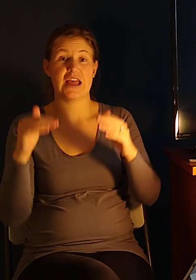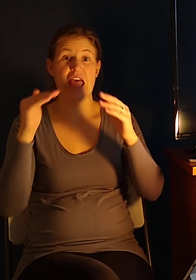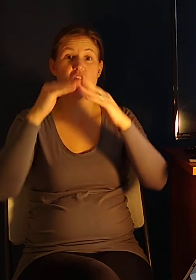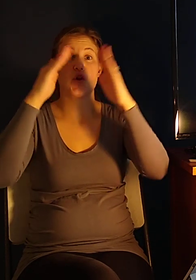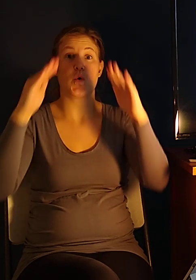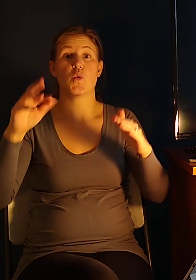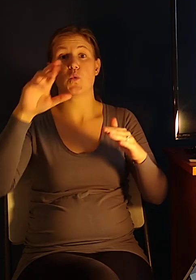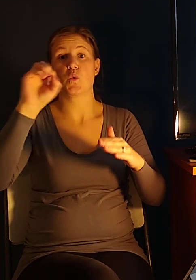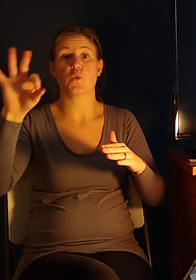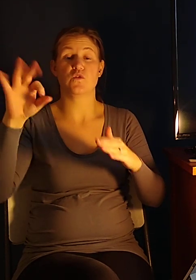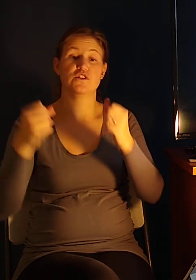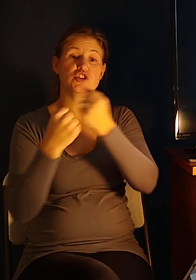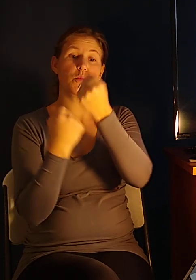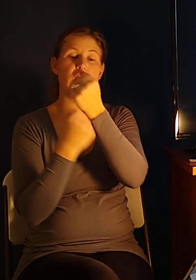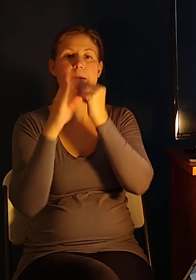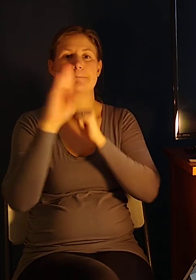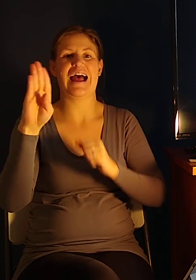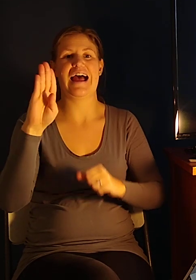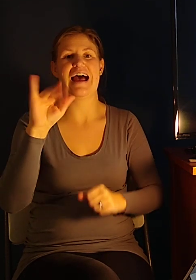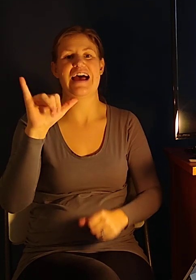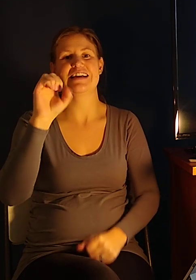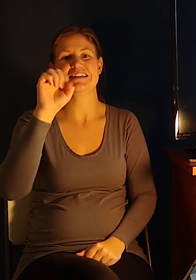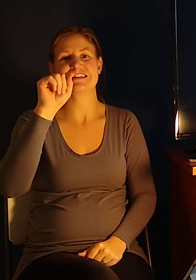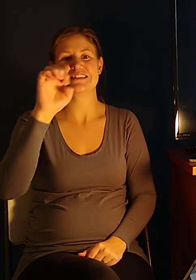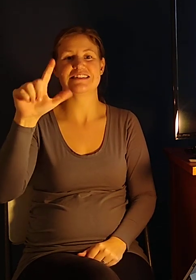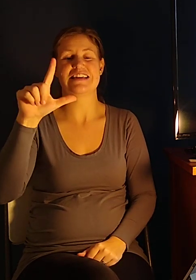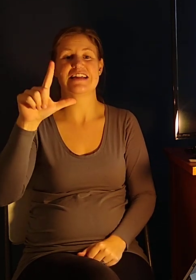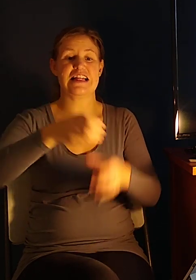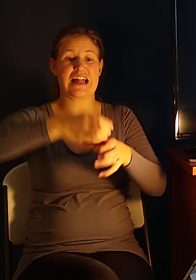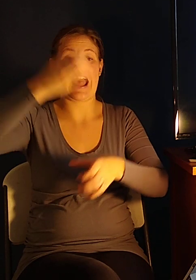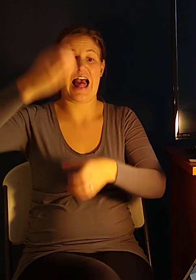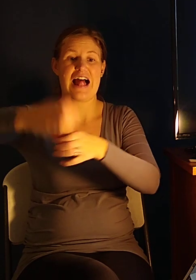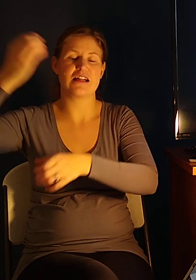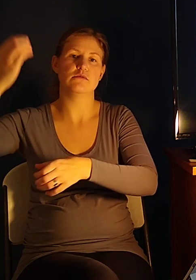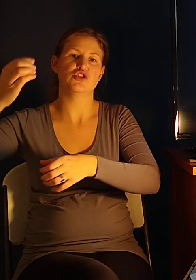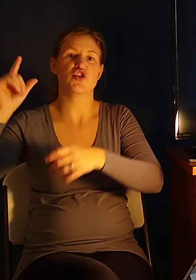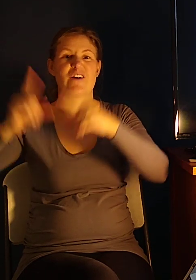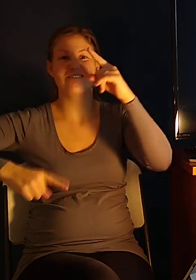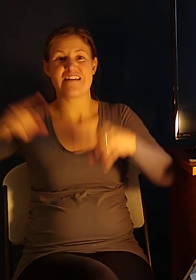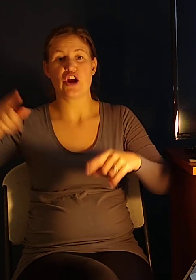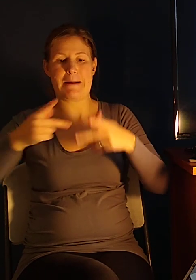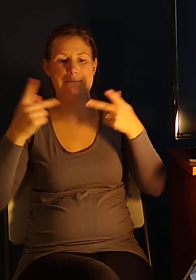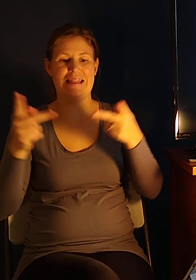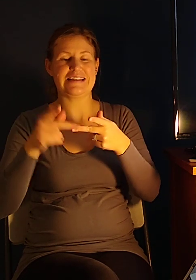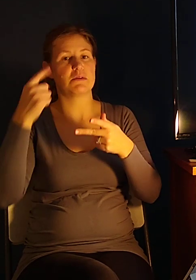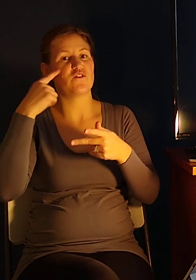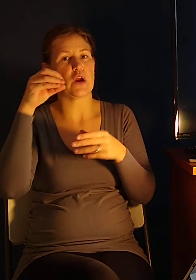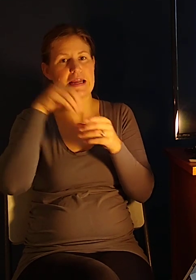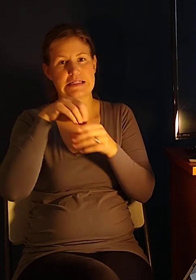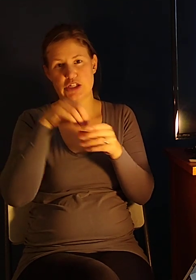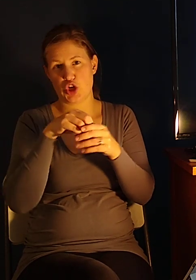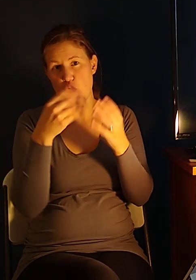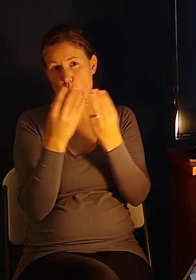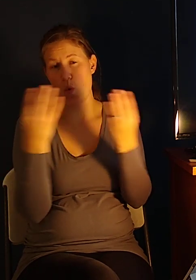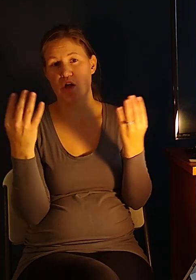by load-bearing steel columns, which made it possible to vary placement of interior walls, as well as